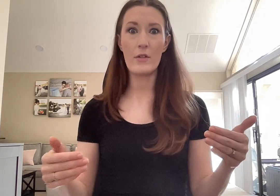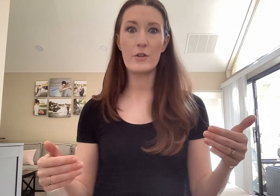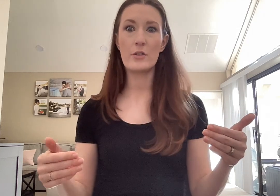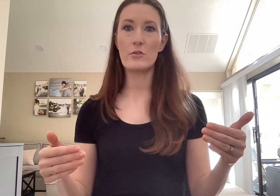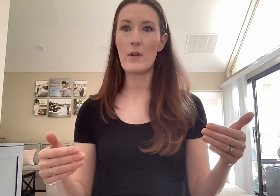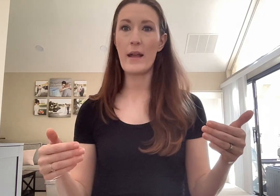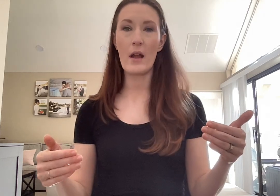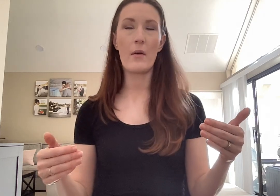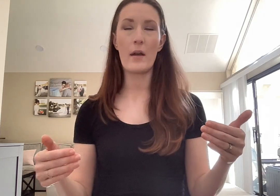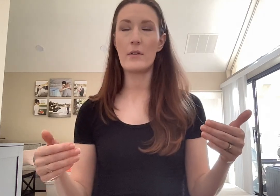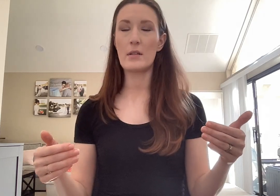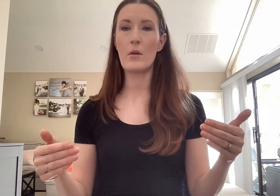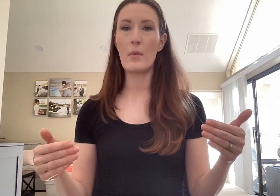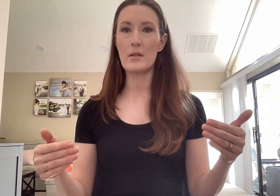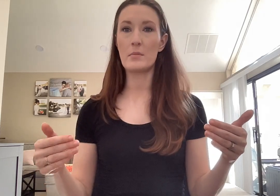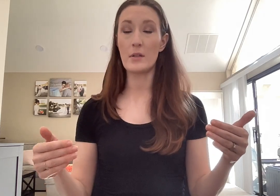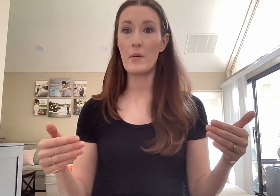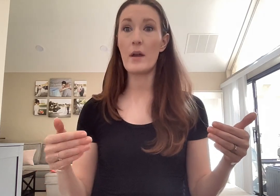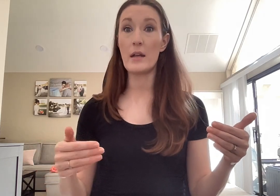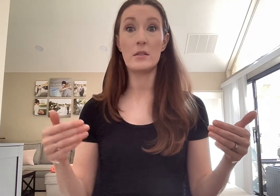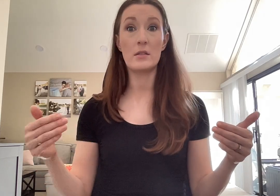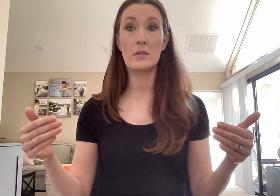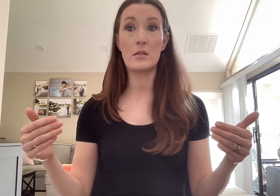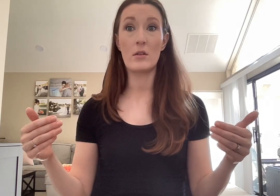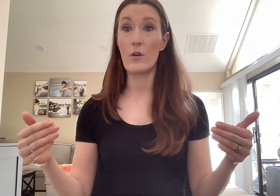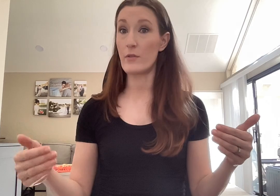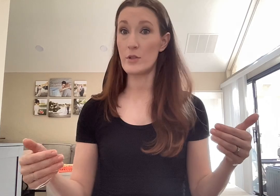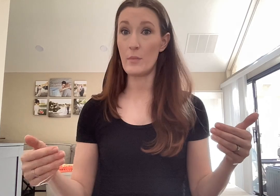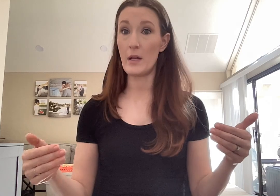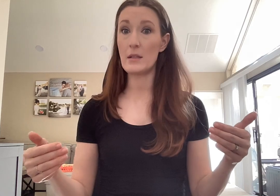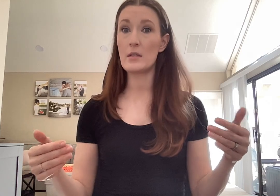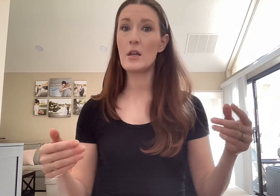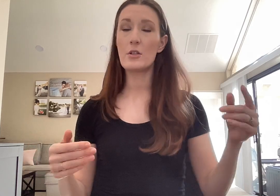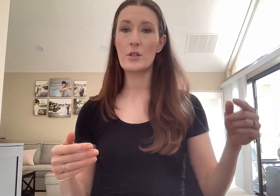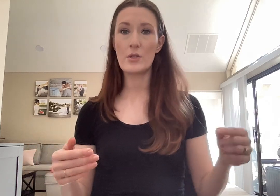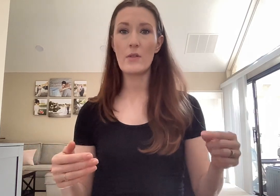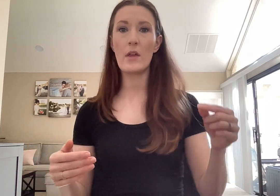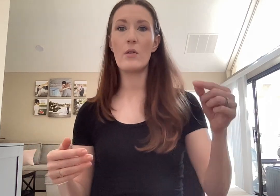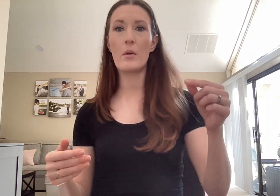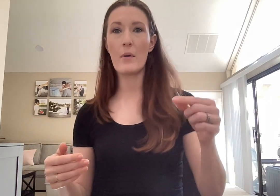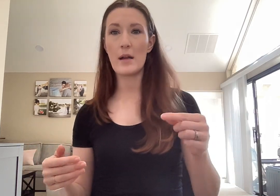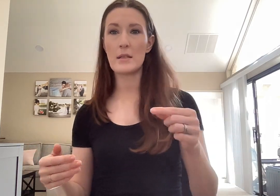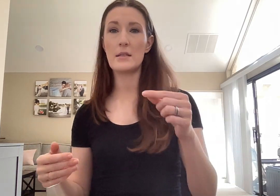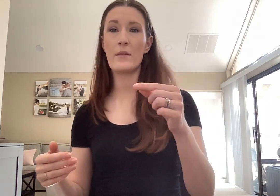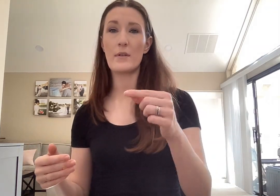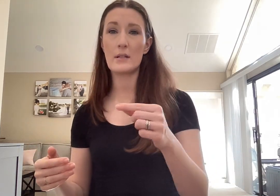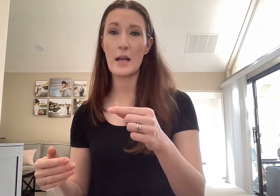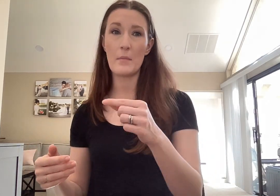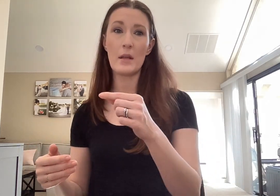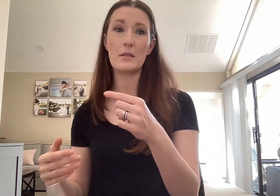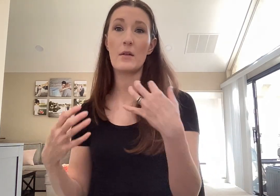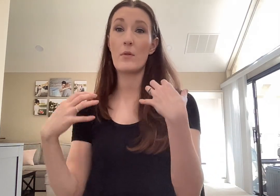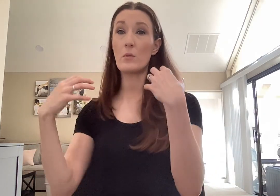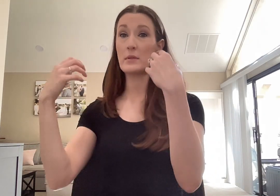others drag out every single possible note and it's over 2 minutes, just so that you can practice different timings of